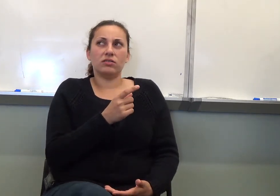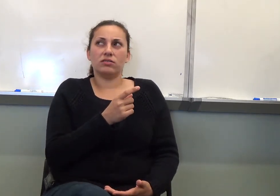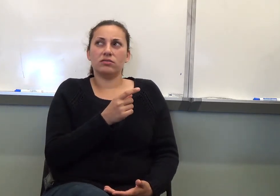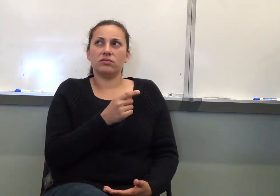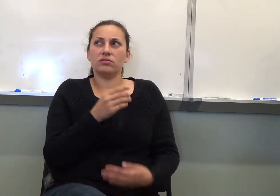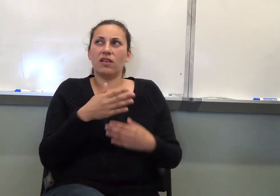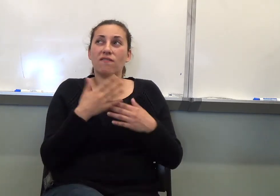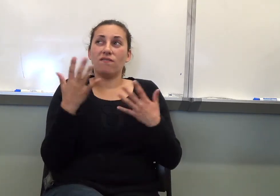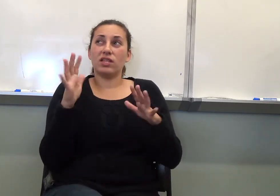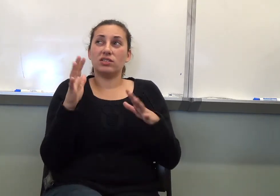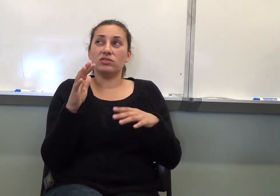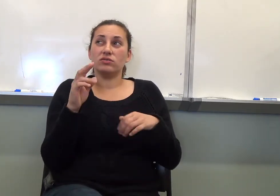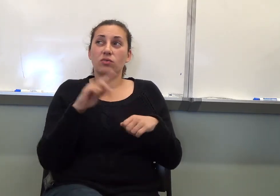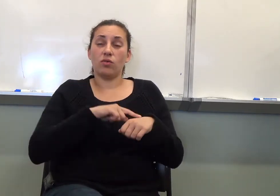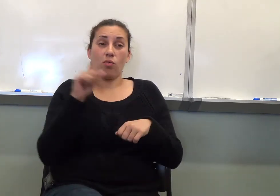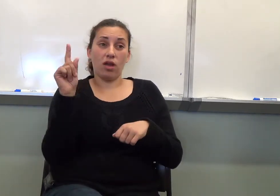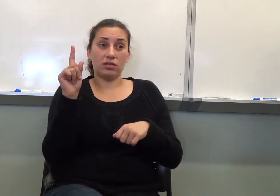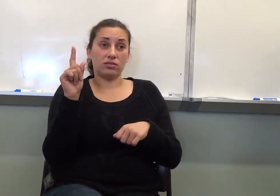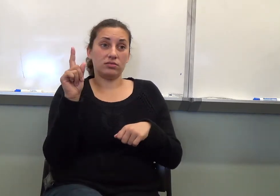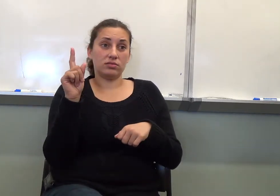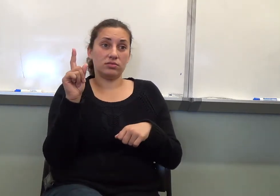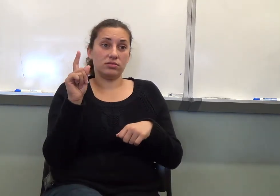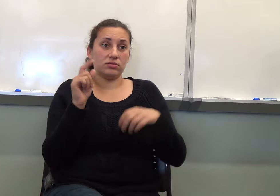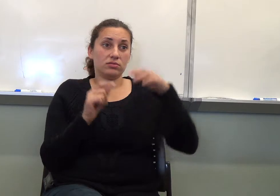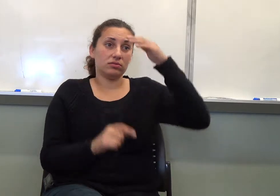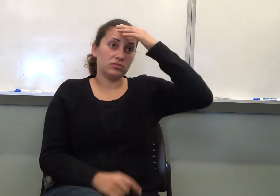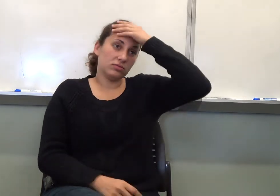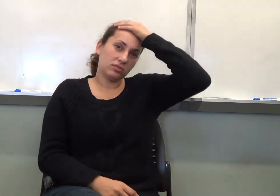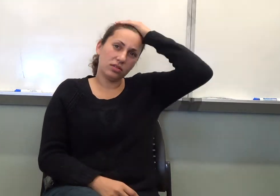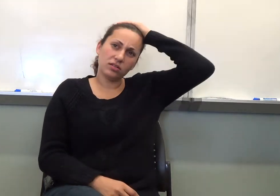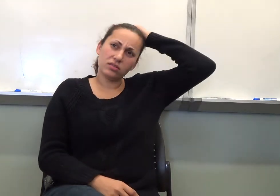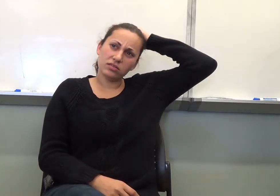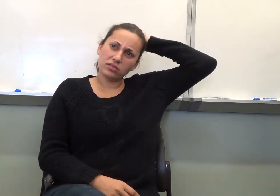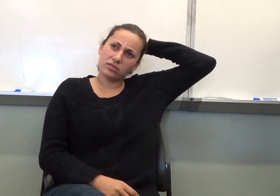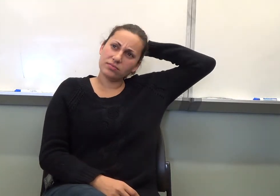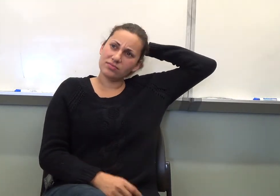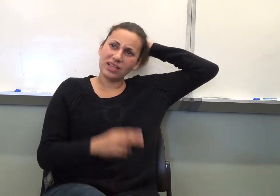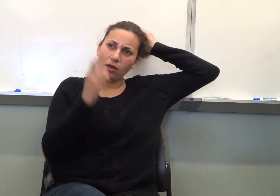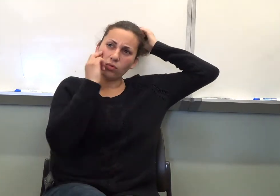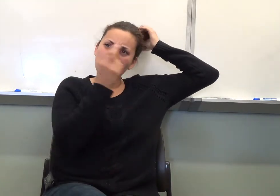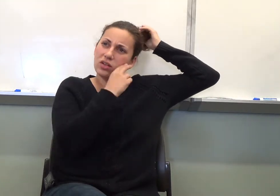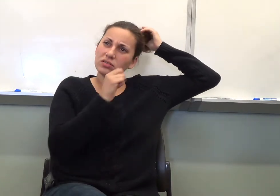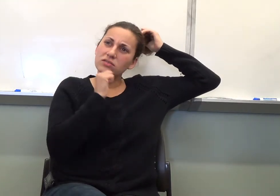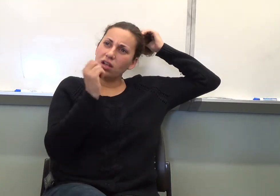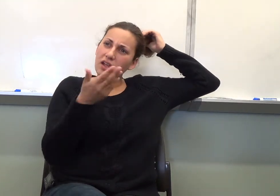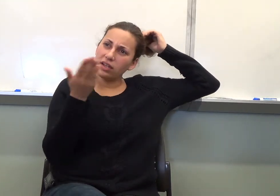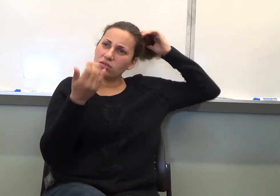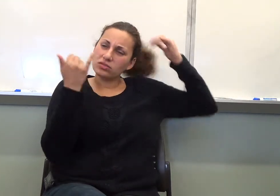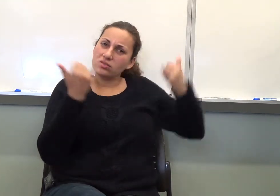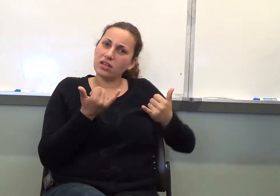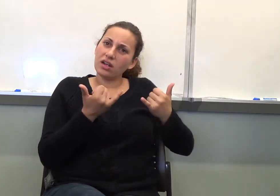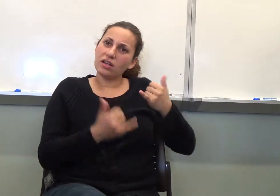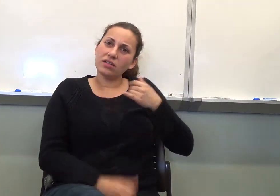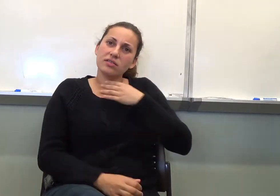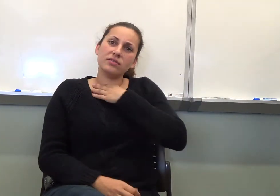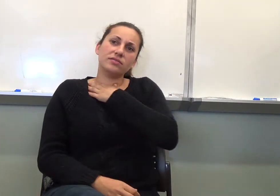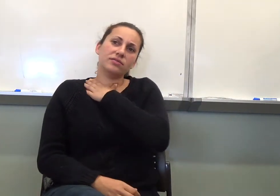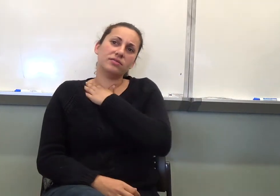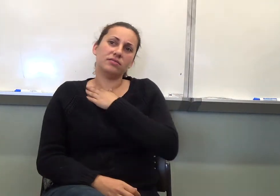obvious. Kids can see that, right? You can look at that one and probably not see what makes it true. Things are getting